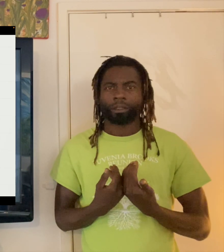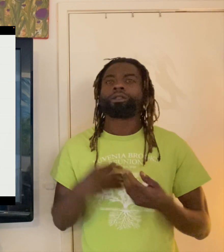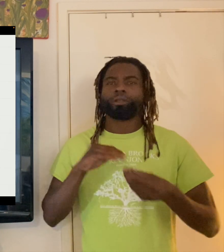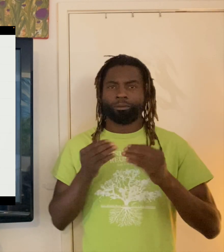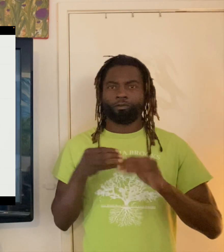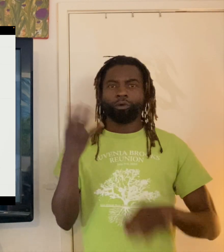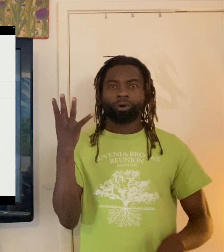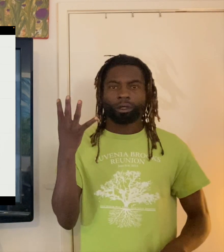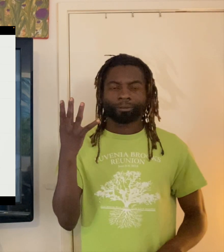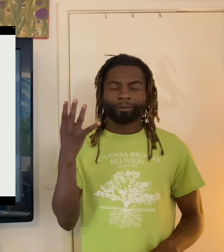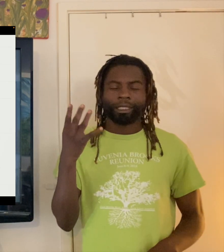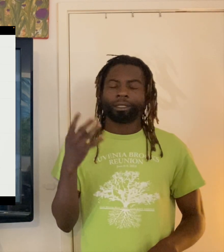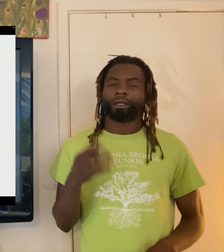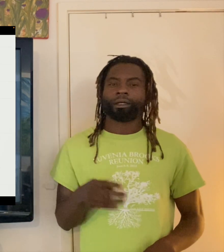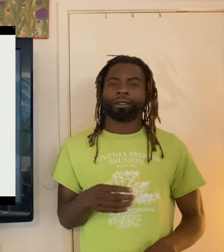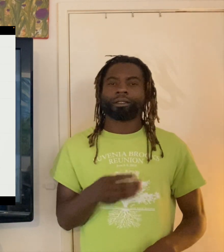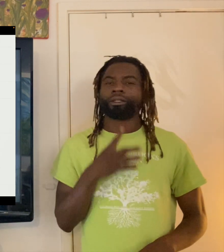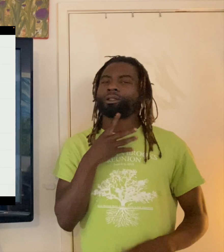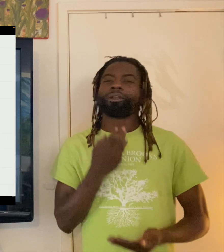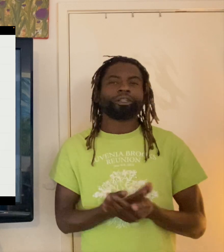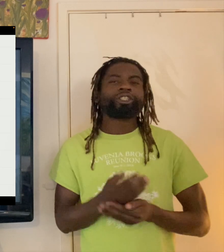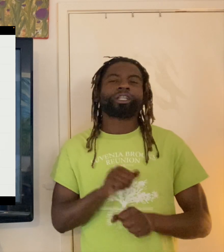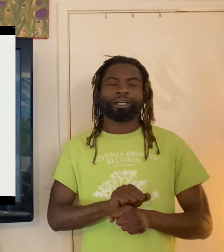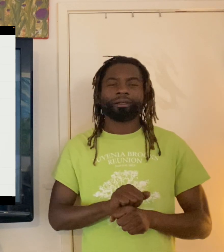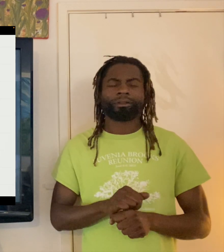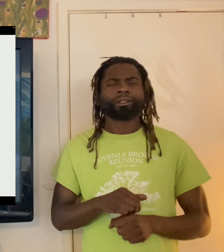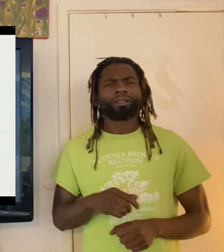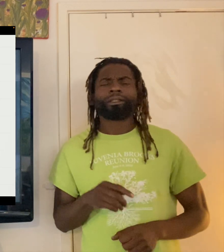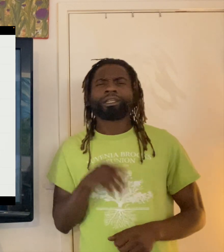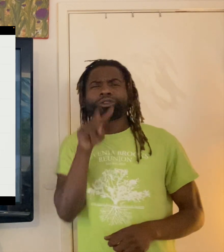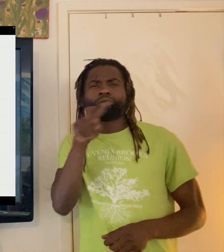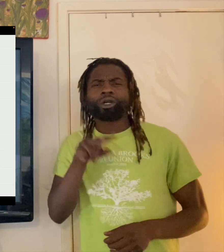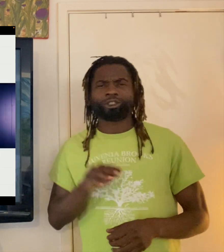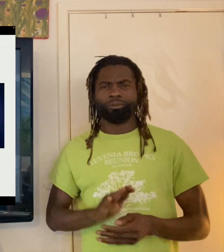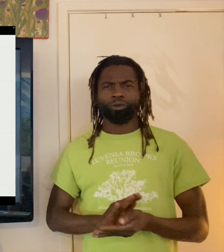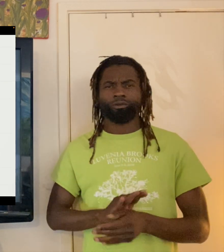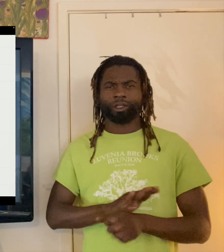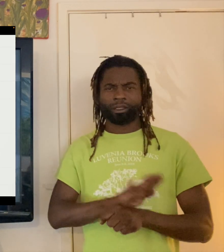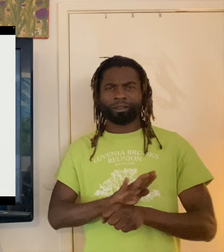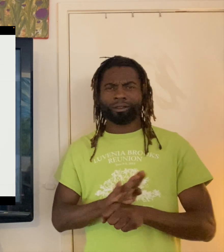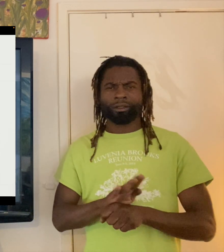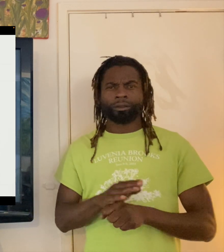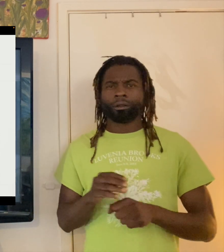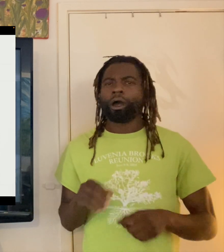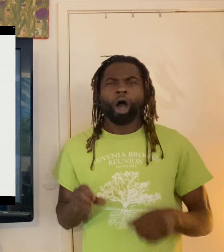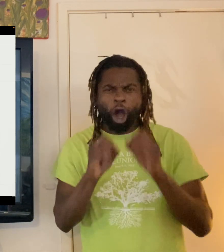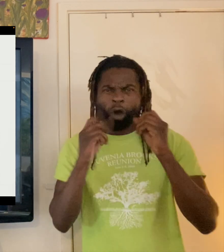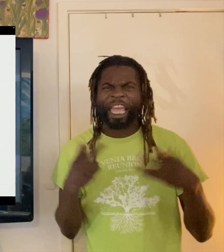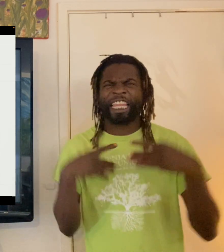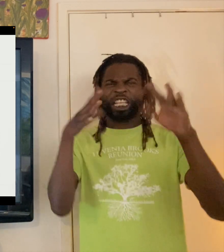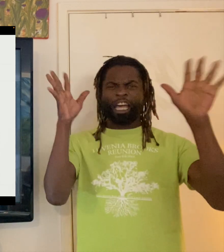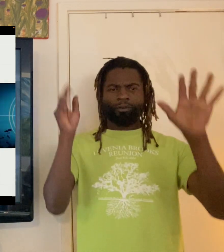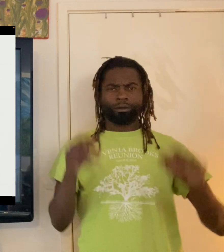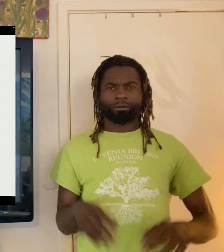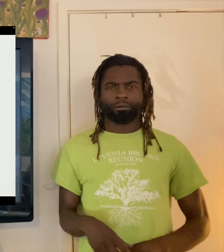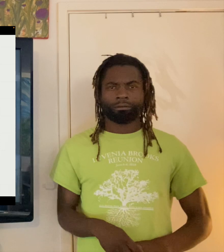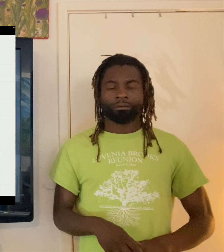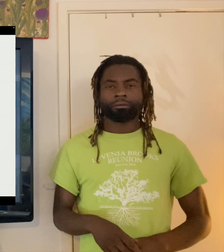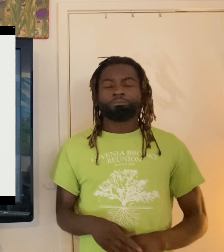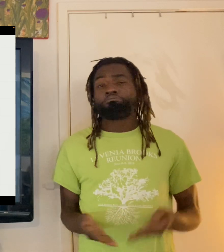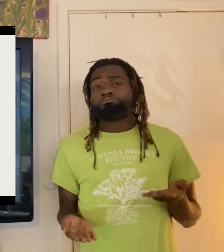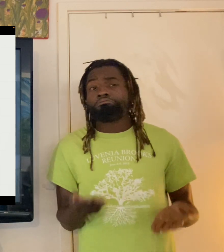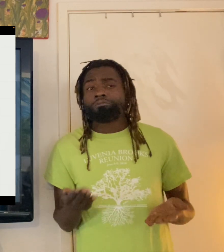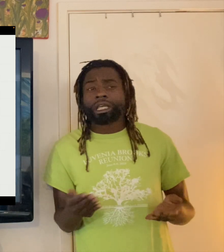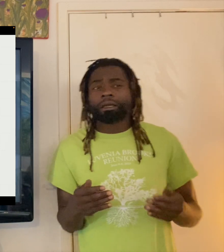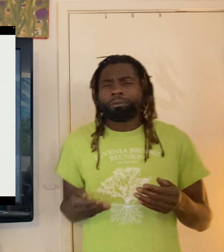4. Okay, you are doing such a good job listening, you can now watch a movie. Okay, that's enough. This may